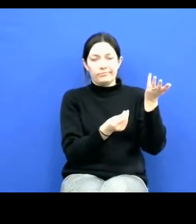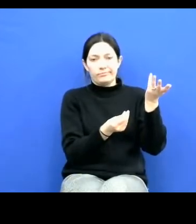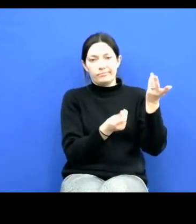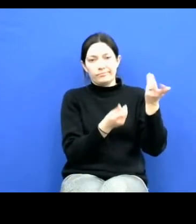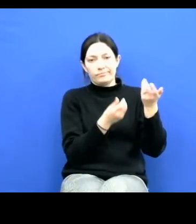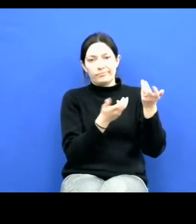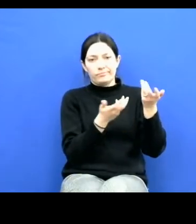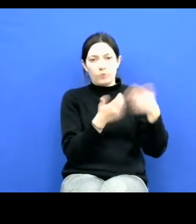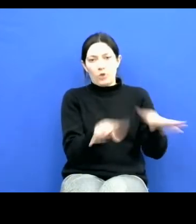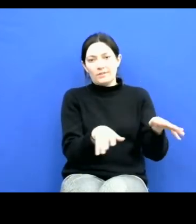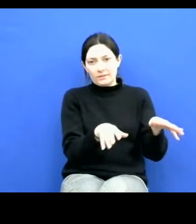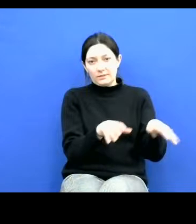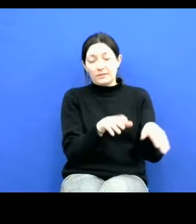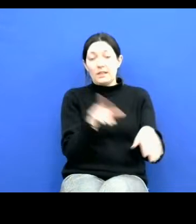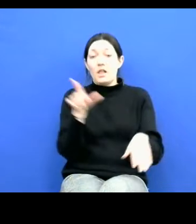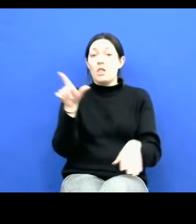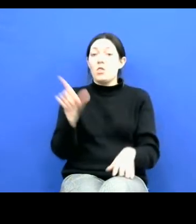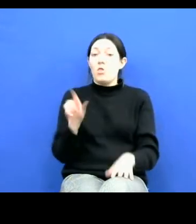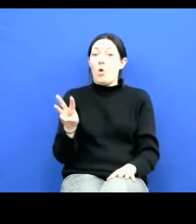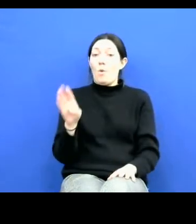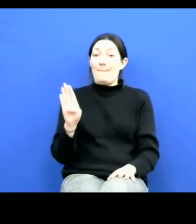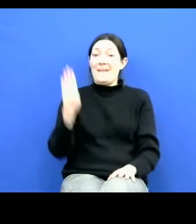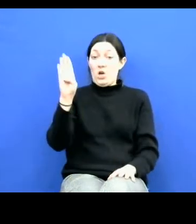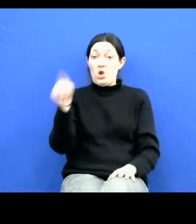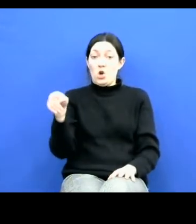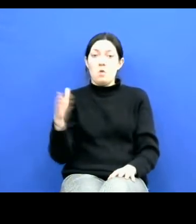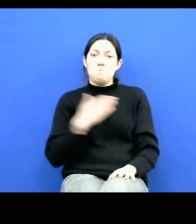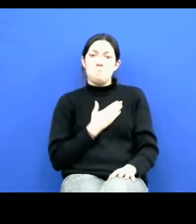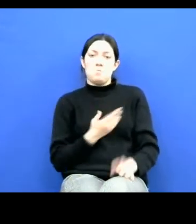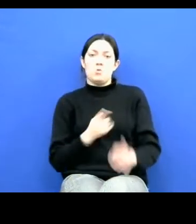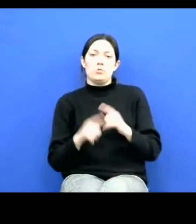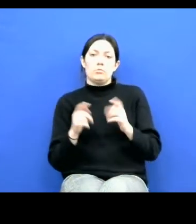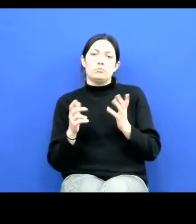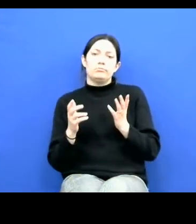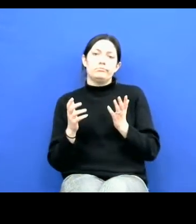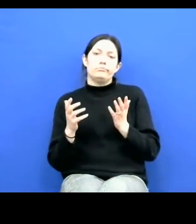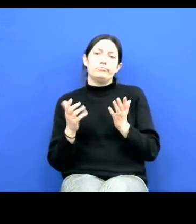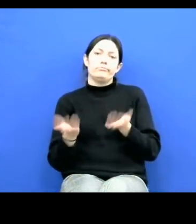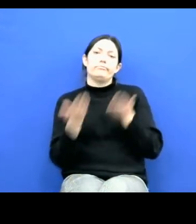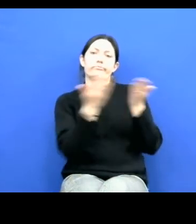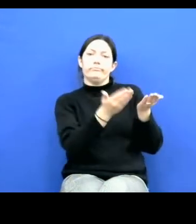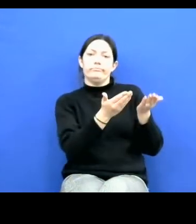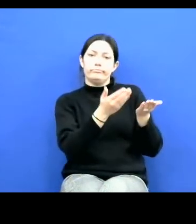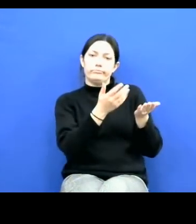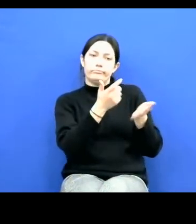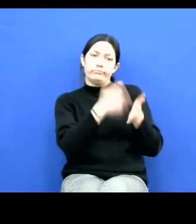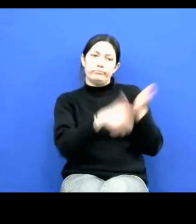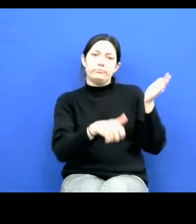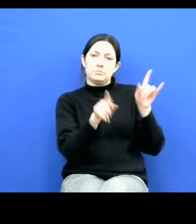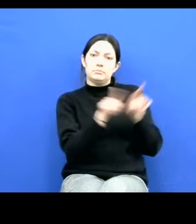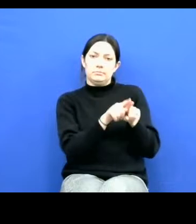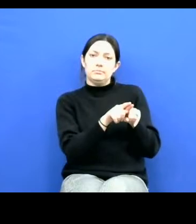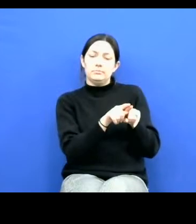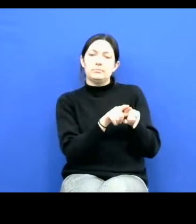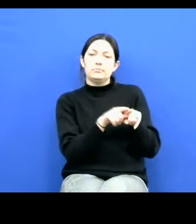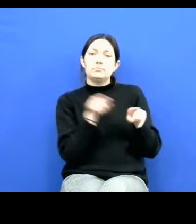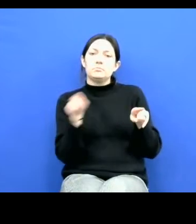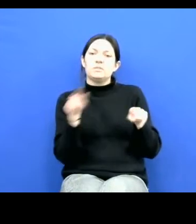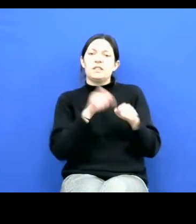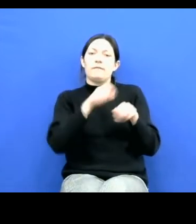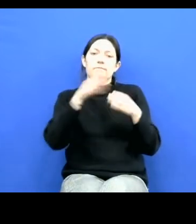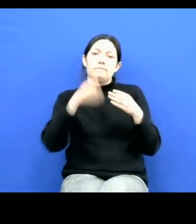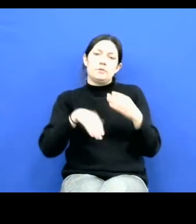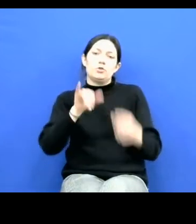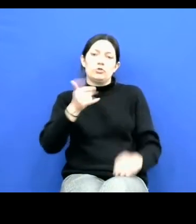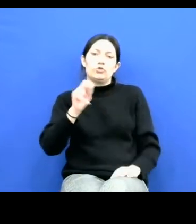bidder was willing to honor that price, so and he can have it done by January 8th, which is when